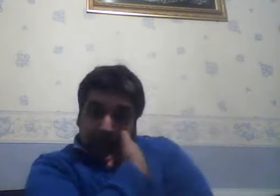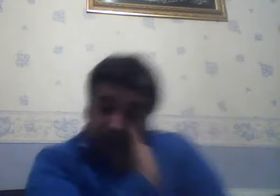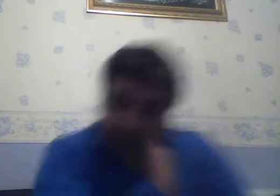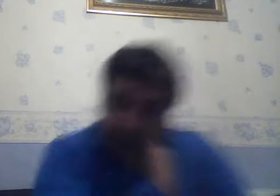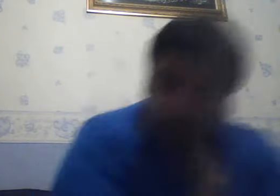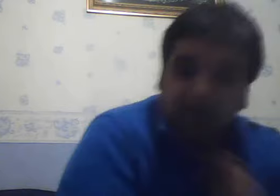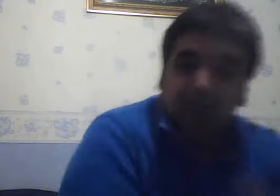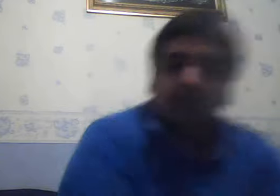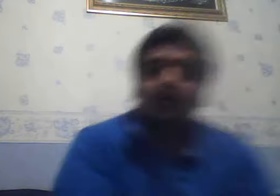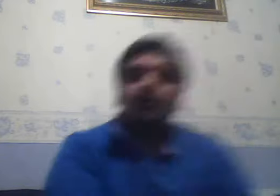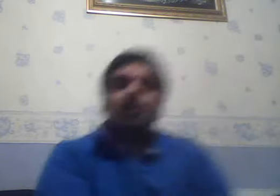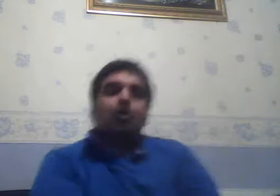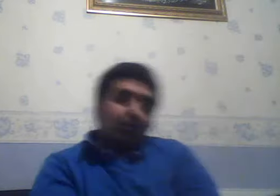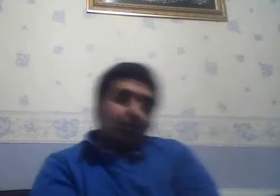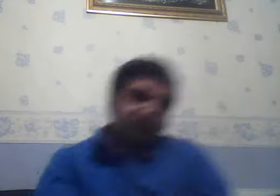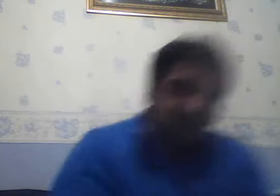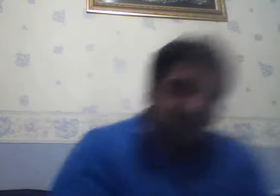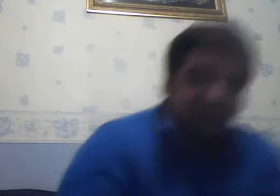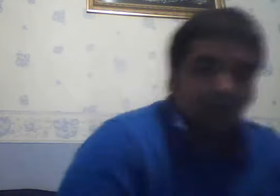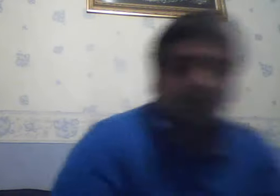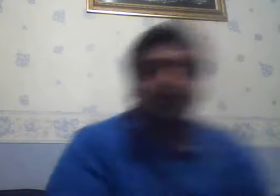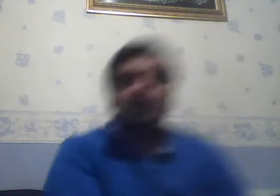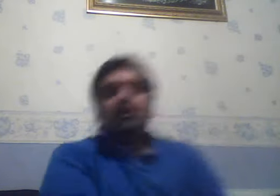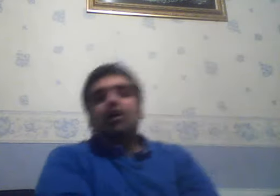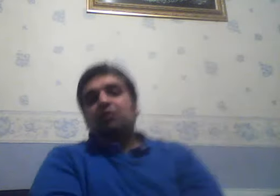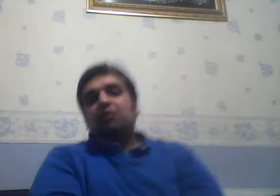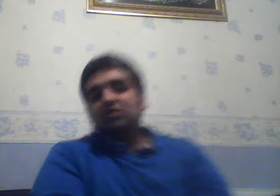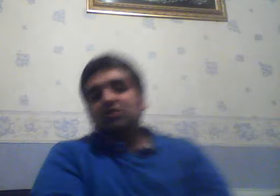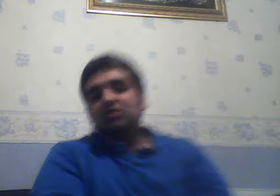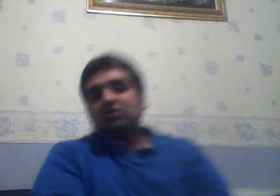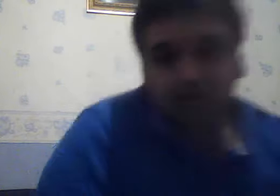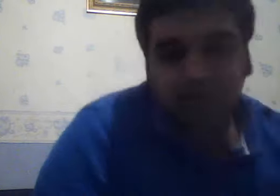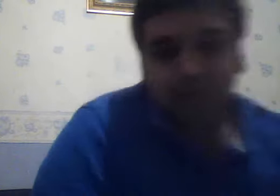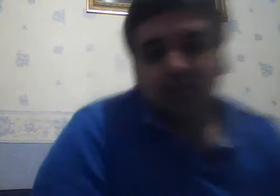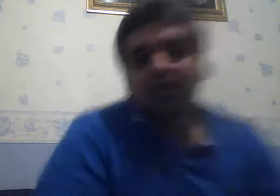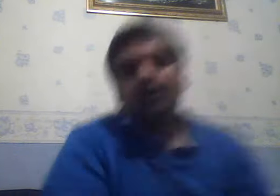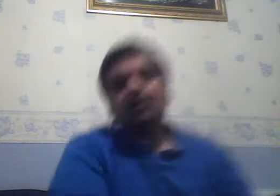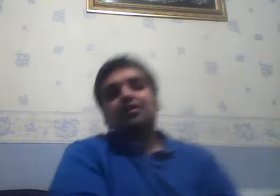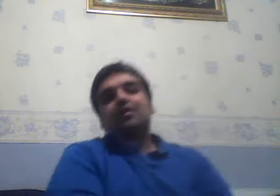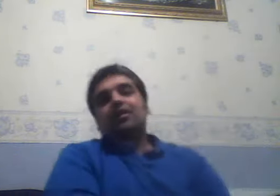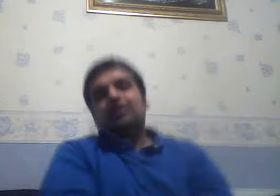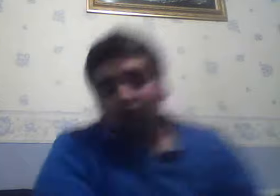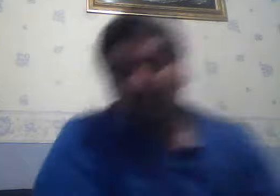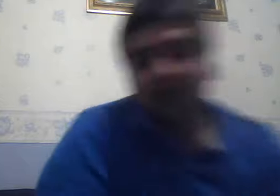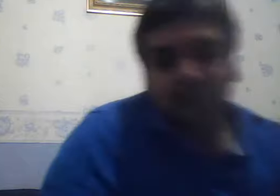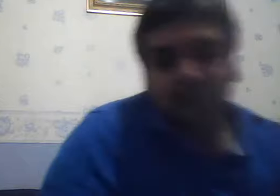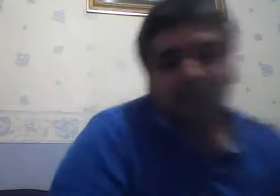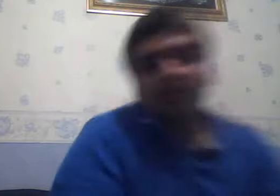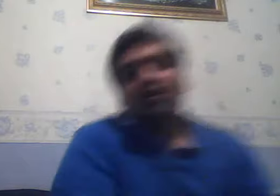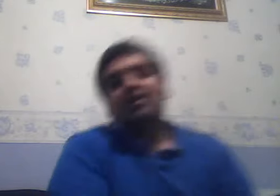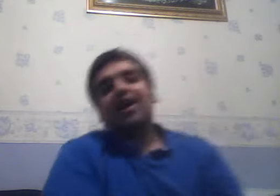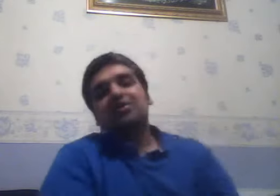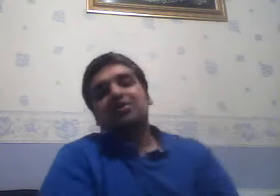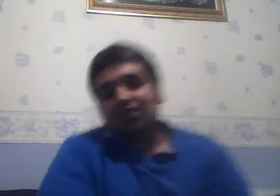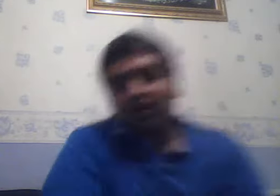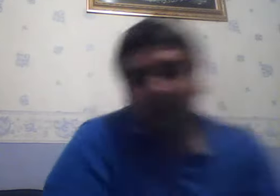Into Ion. What happened to you last night? I bumped into a girl. Oh, really? Nah, it's nothing like that. She